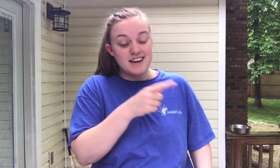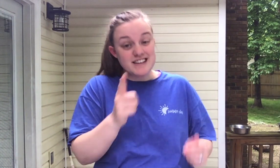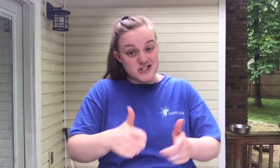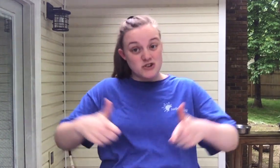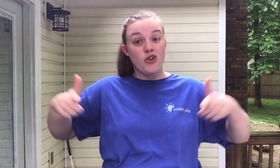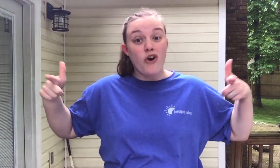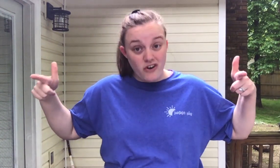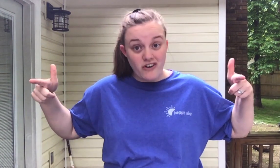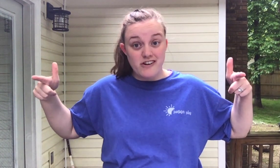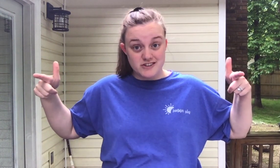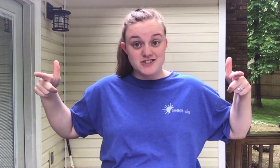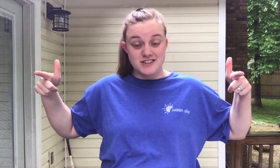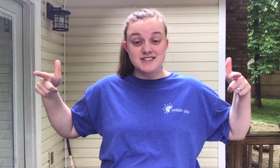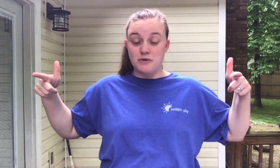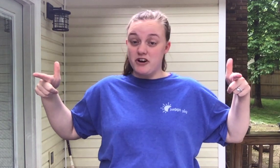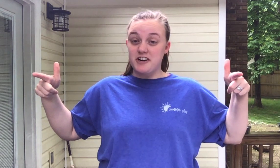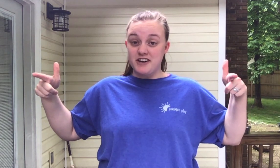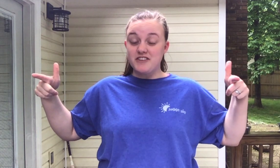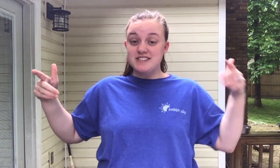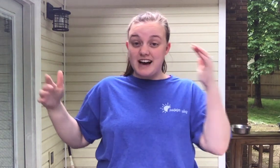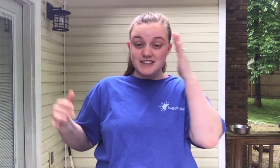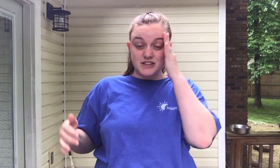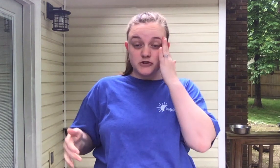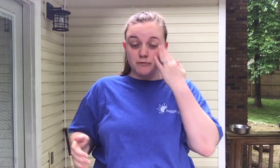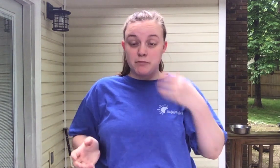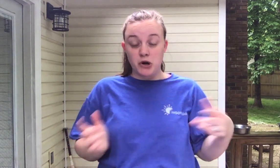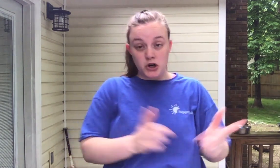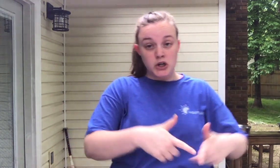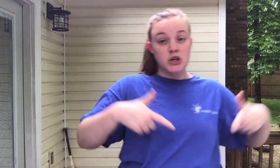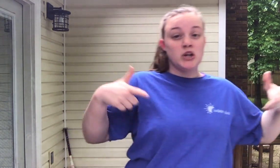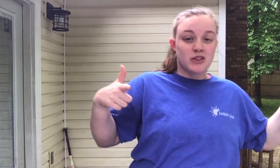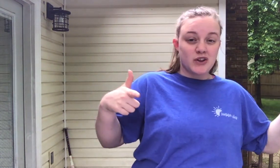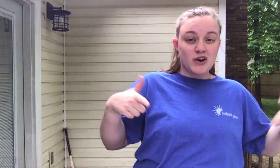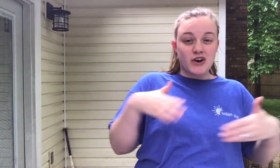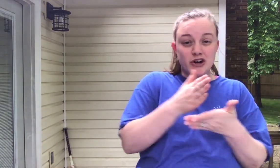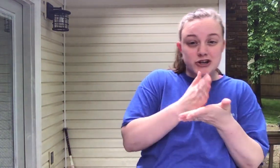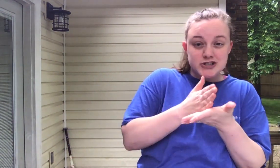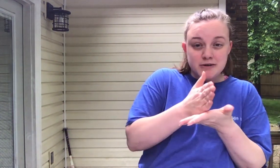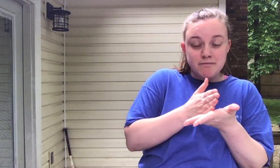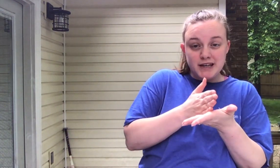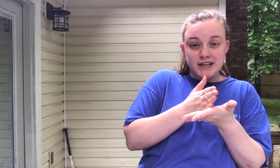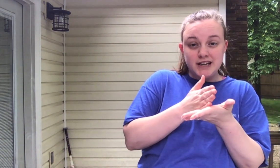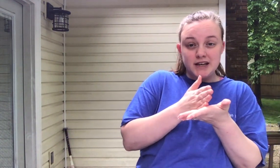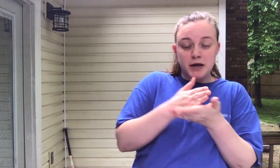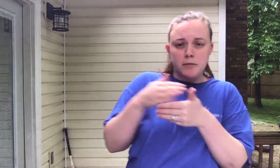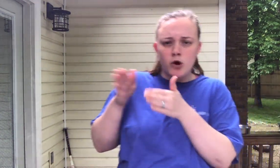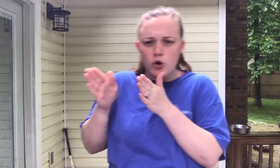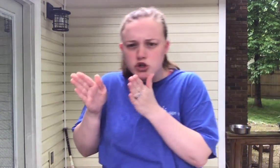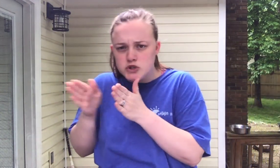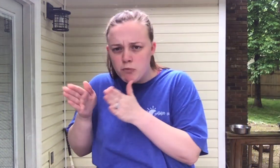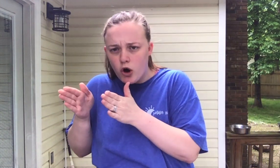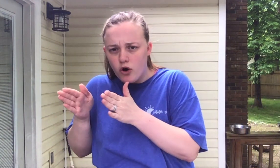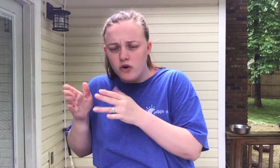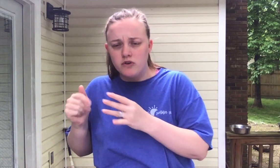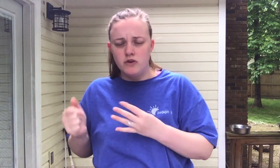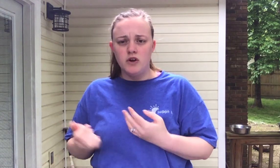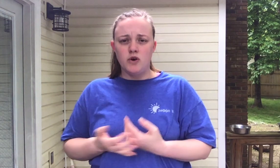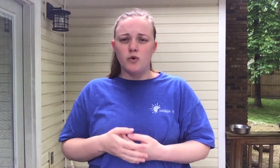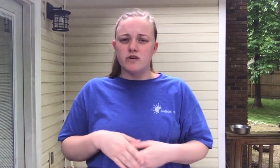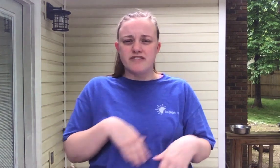he's large. So we already know the sizes. Remember, large, medium, or small. Or if you want